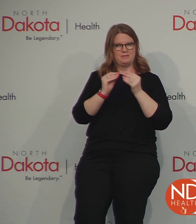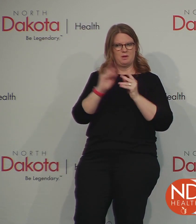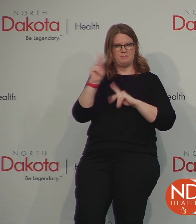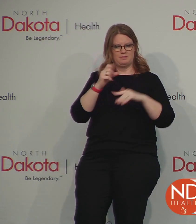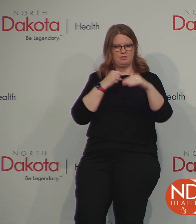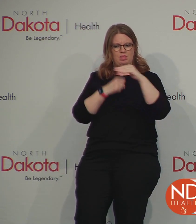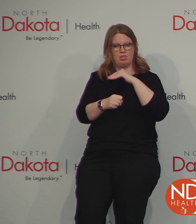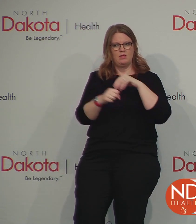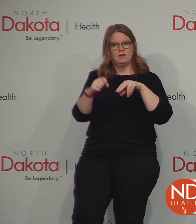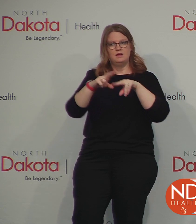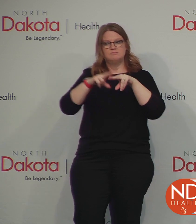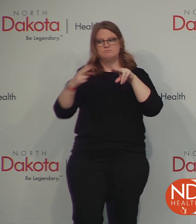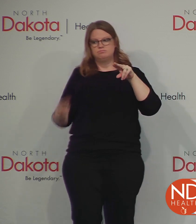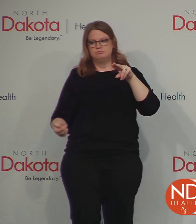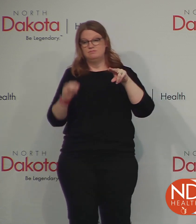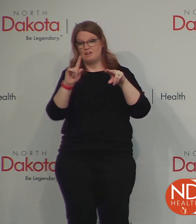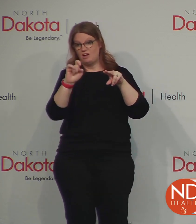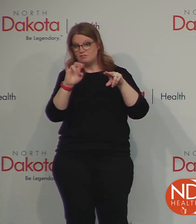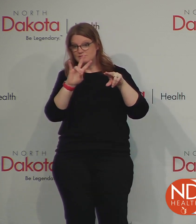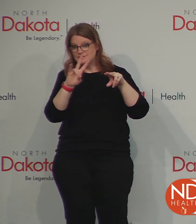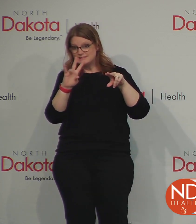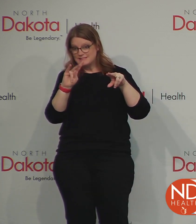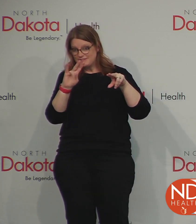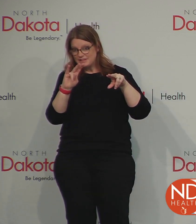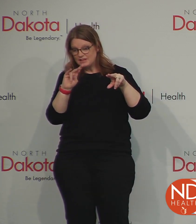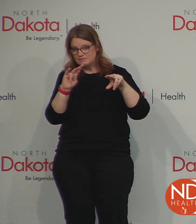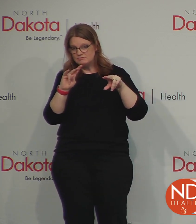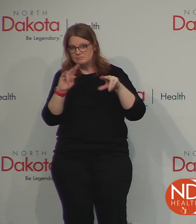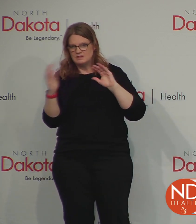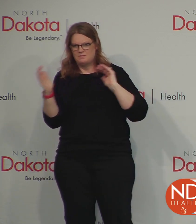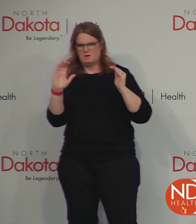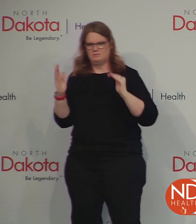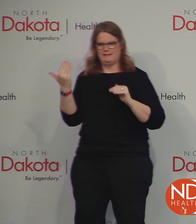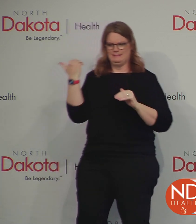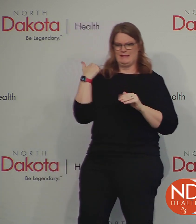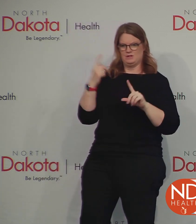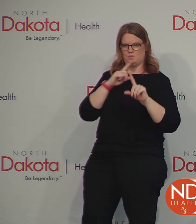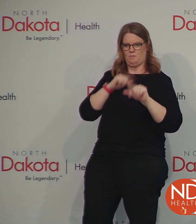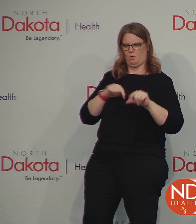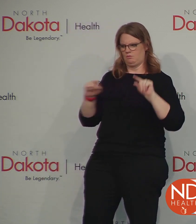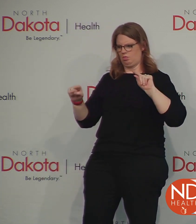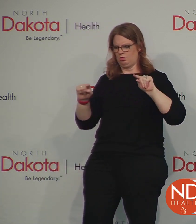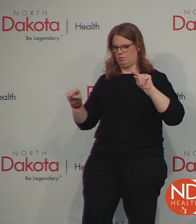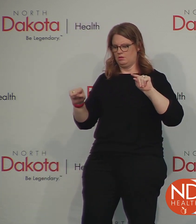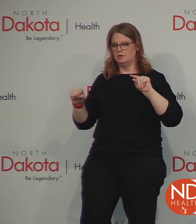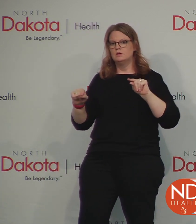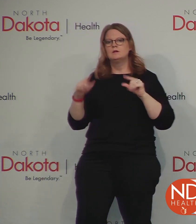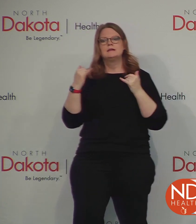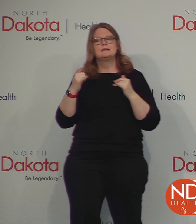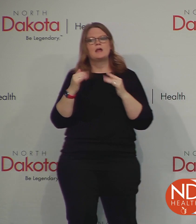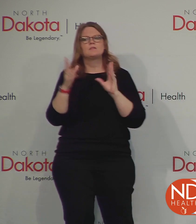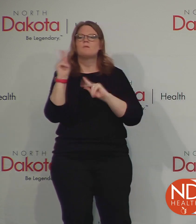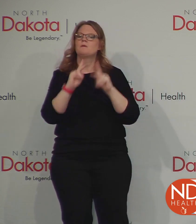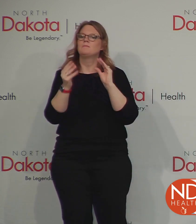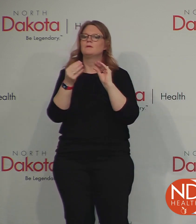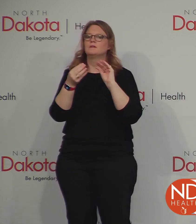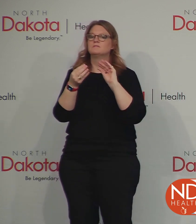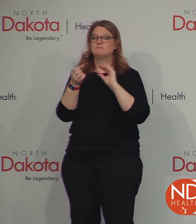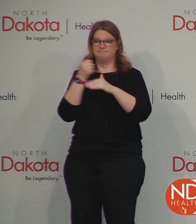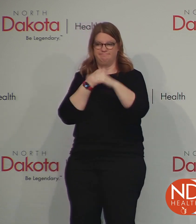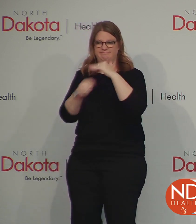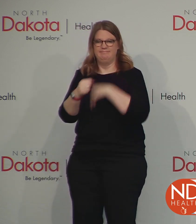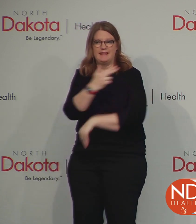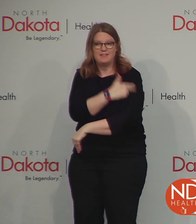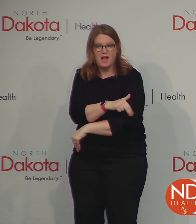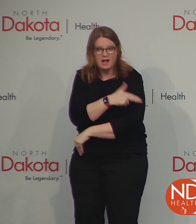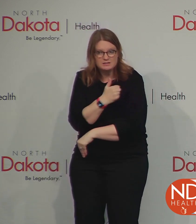of 117 individuals compared to our last report that was on our website. Hospitalizations in our state have fallen rapidly